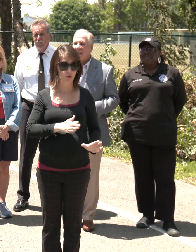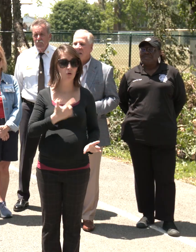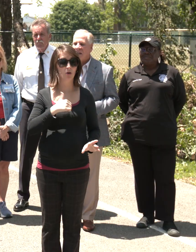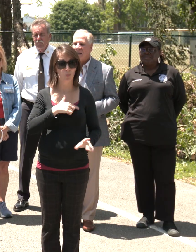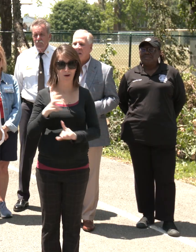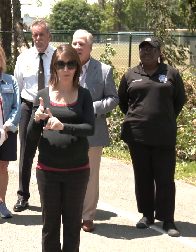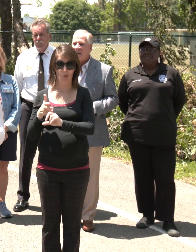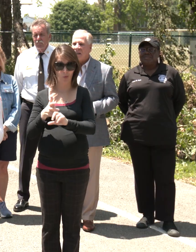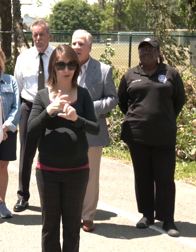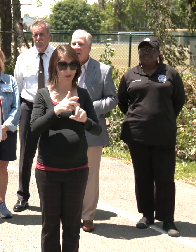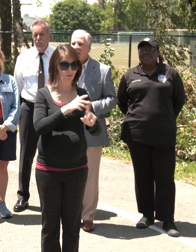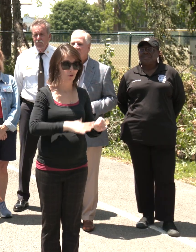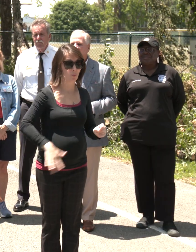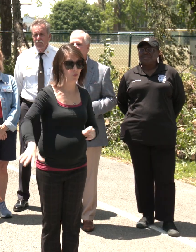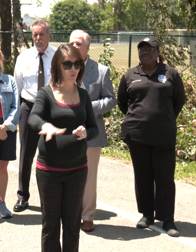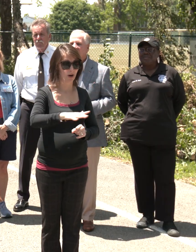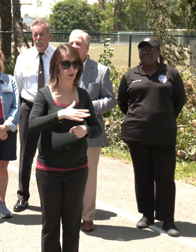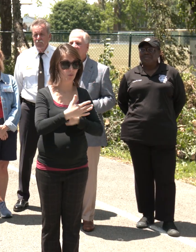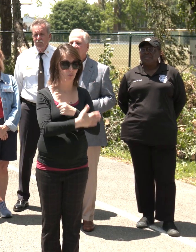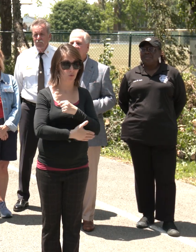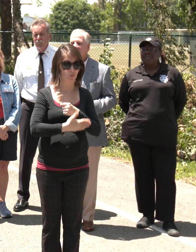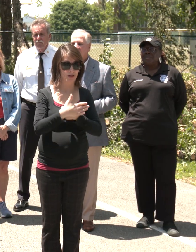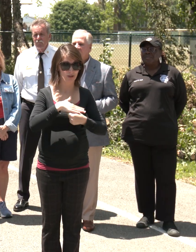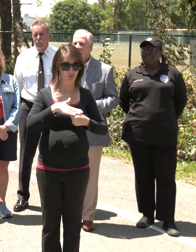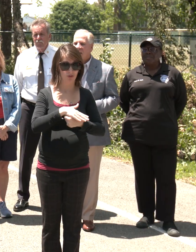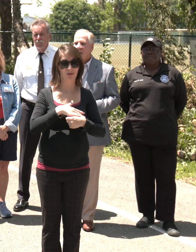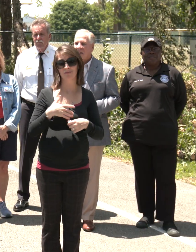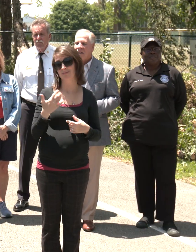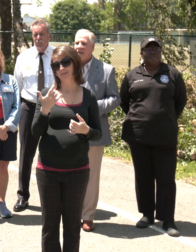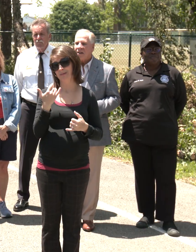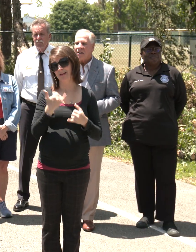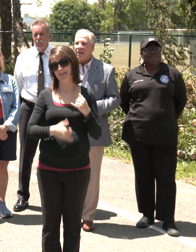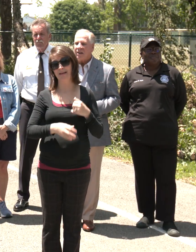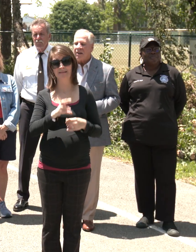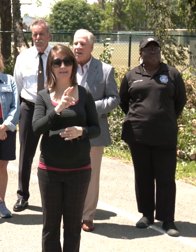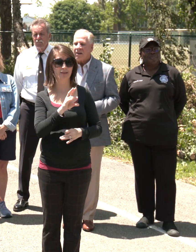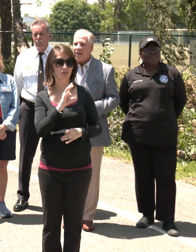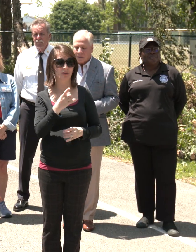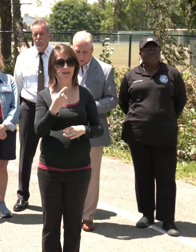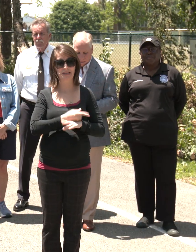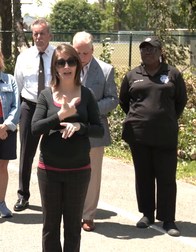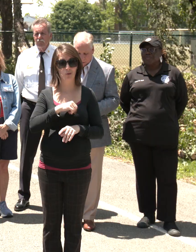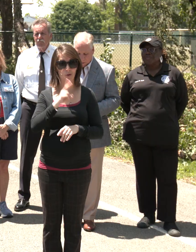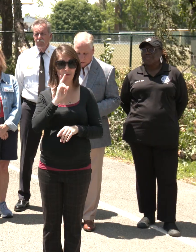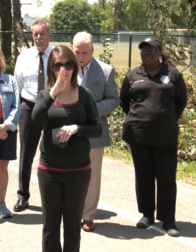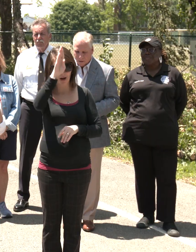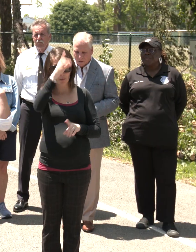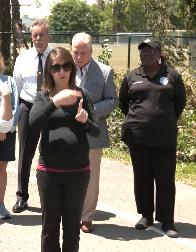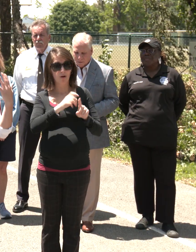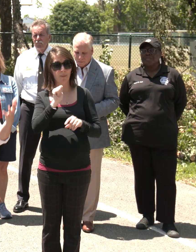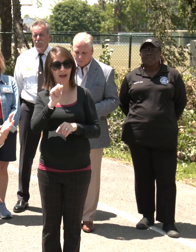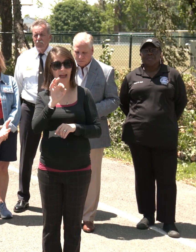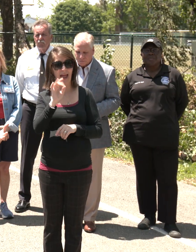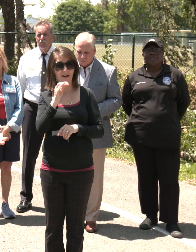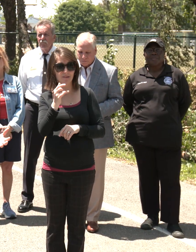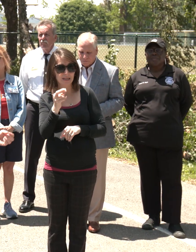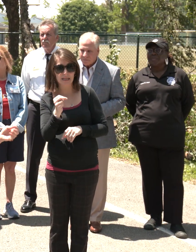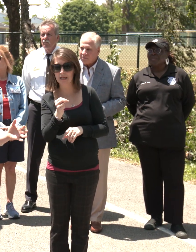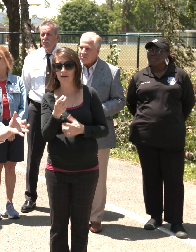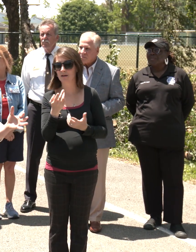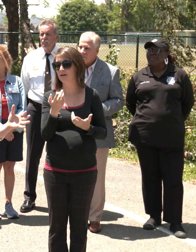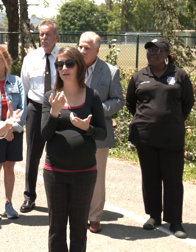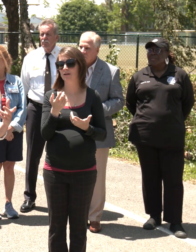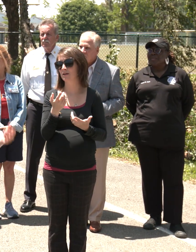from around the region. Over the last 6-7 days, we've seen fire departments from Afton. I could even begin to